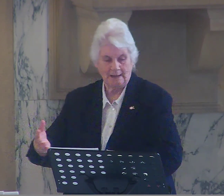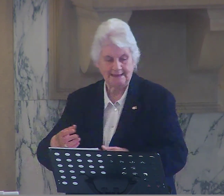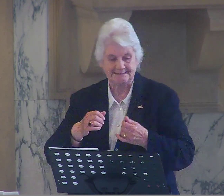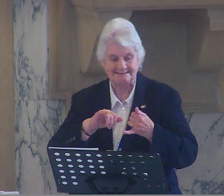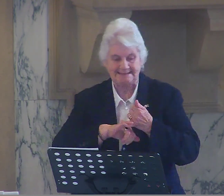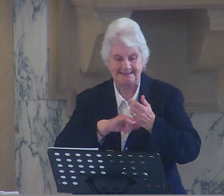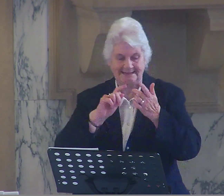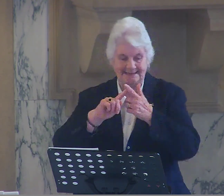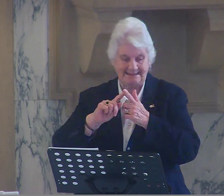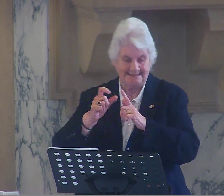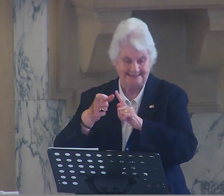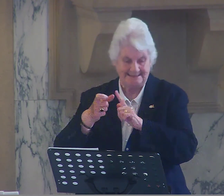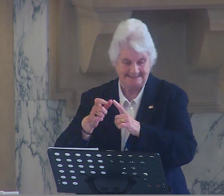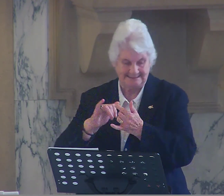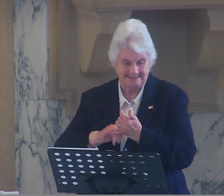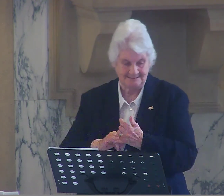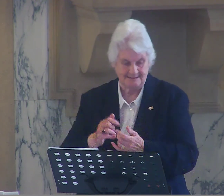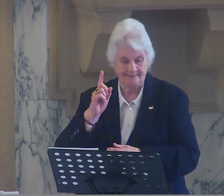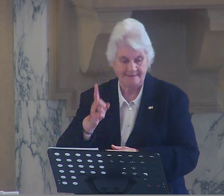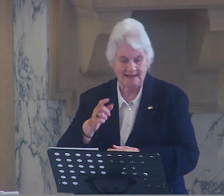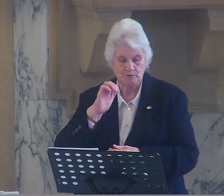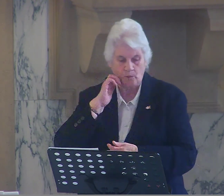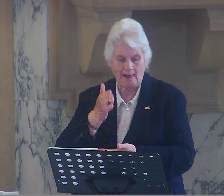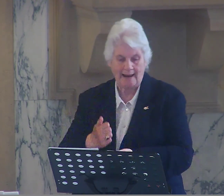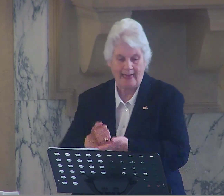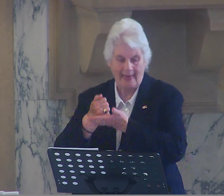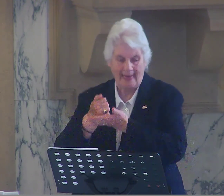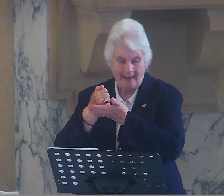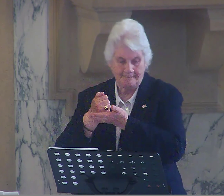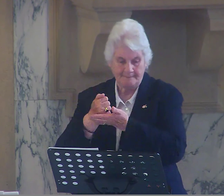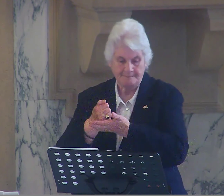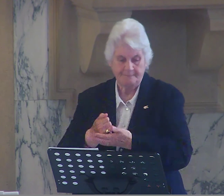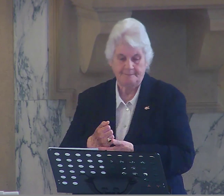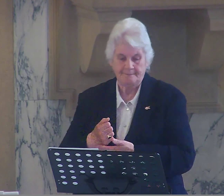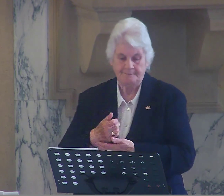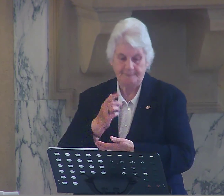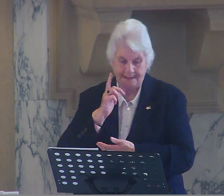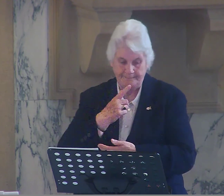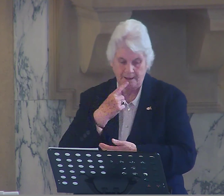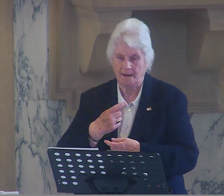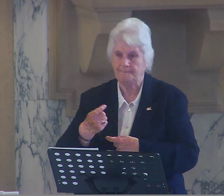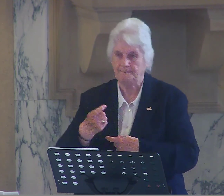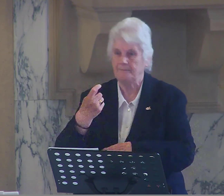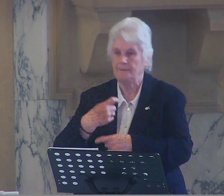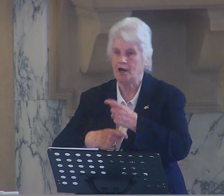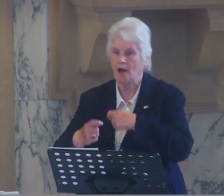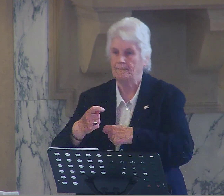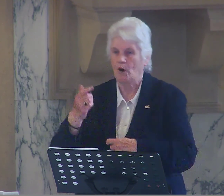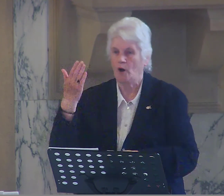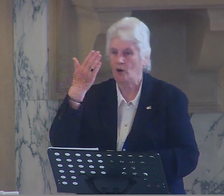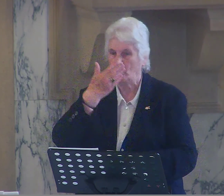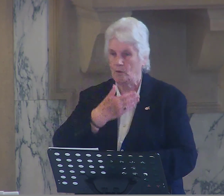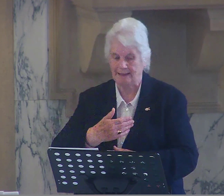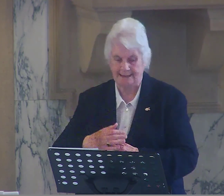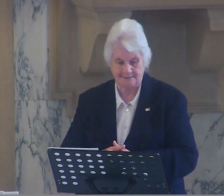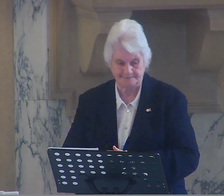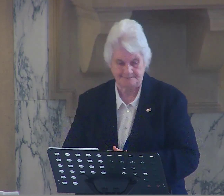seeds that will help people become holy.